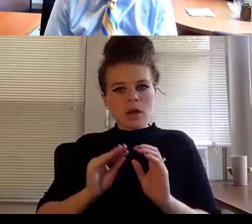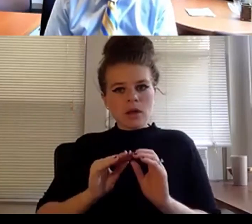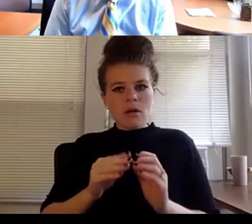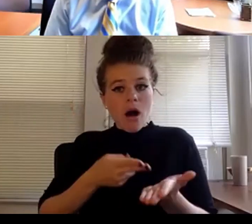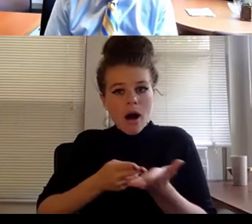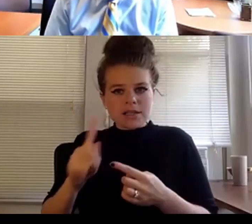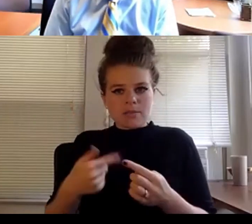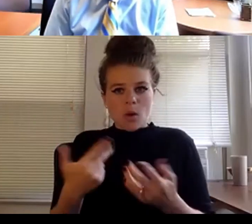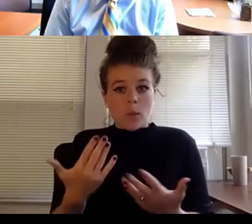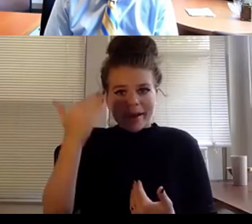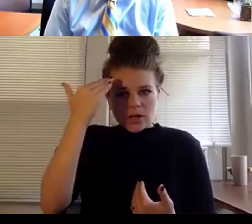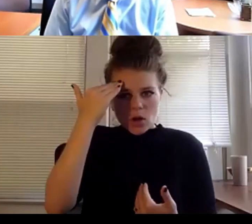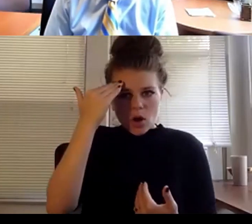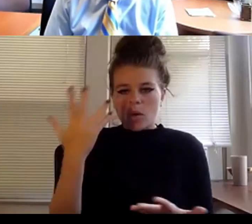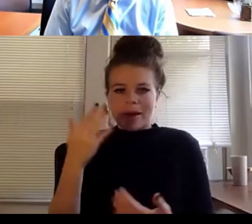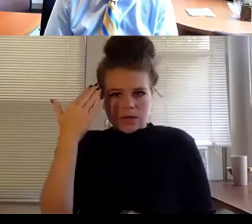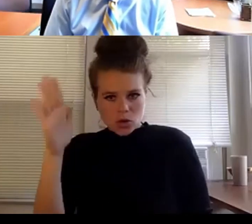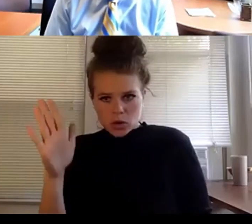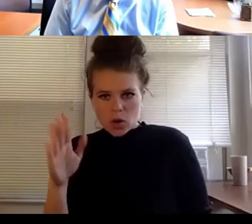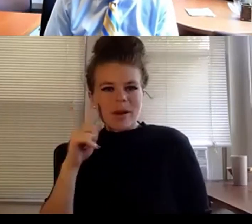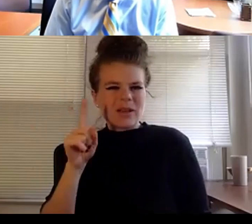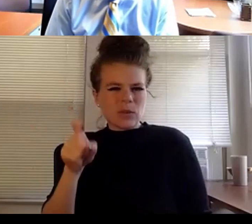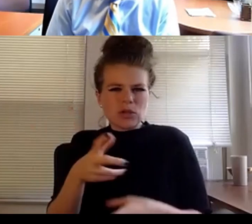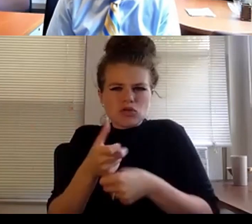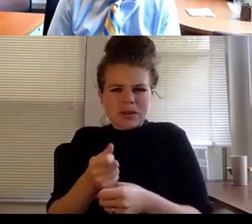to share. I think we need to trust each other.